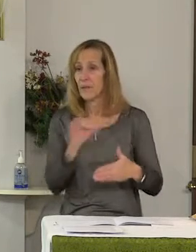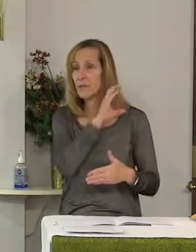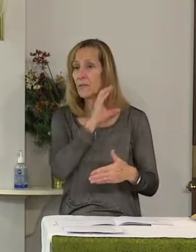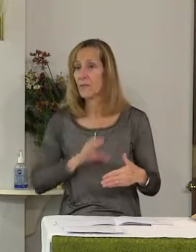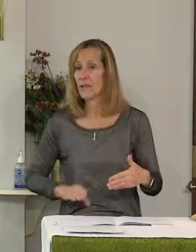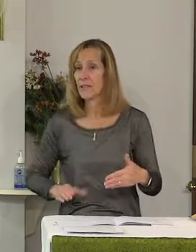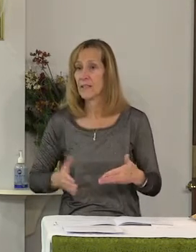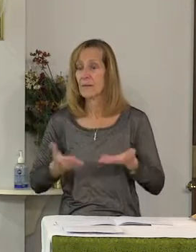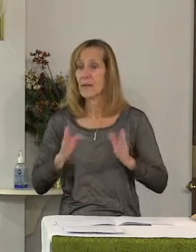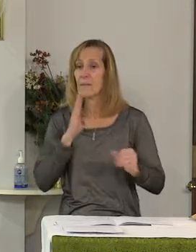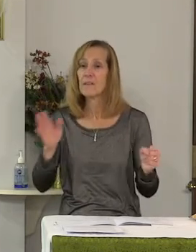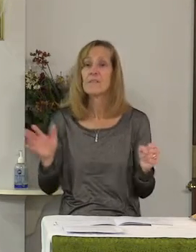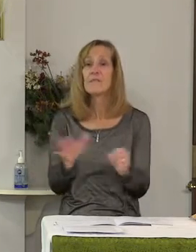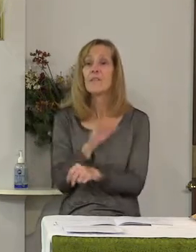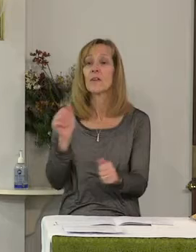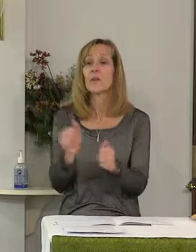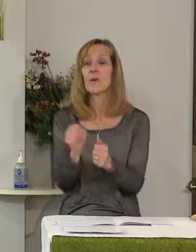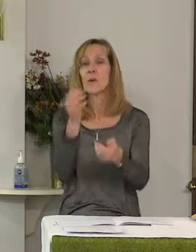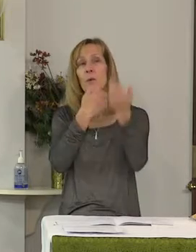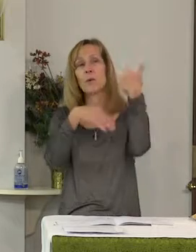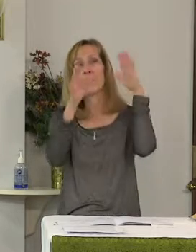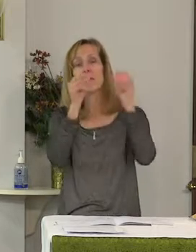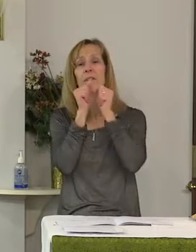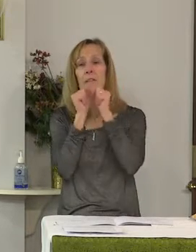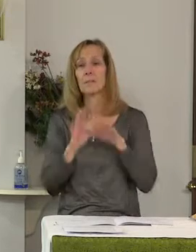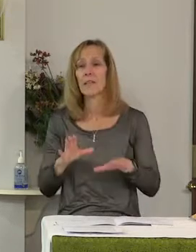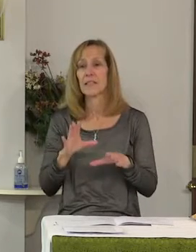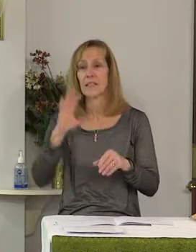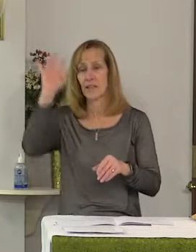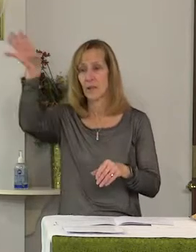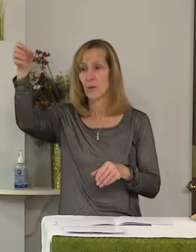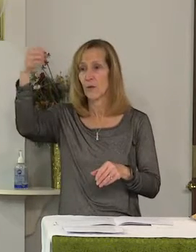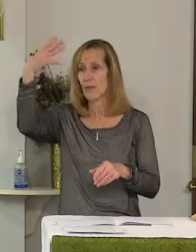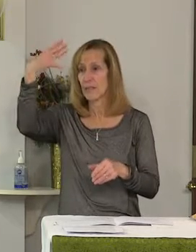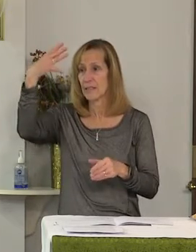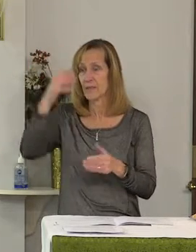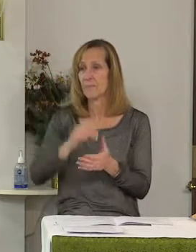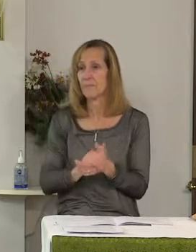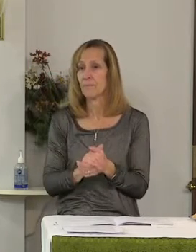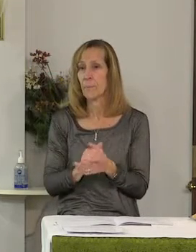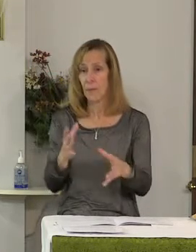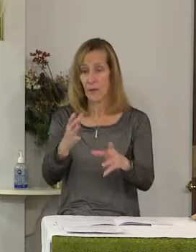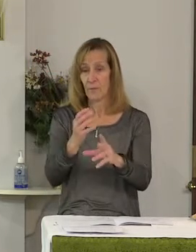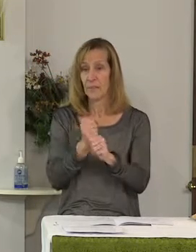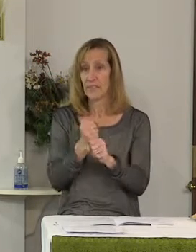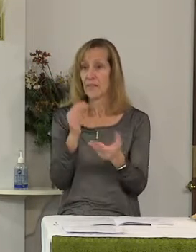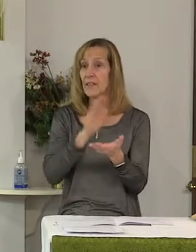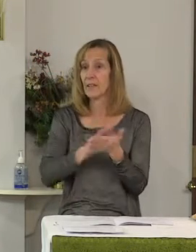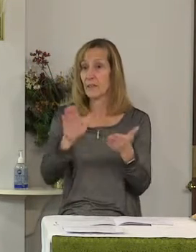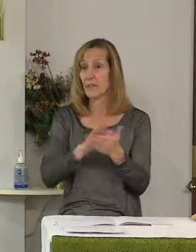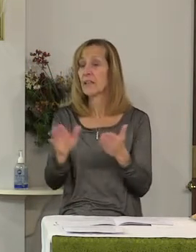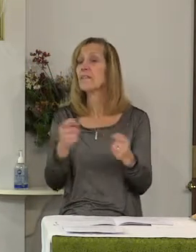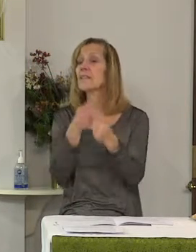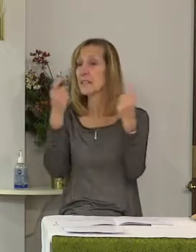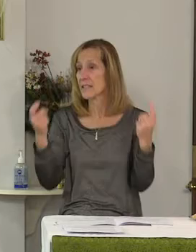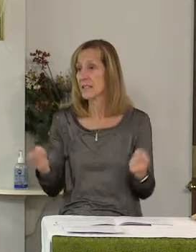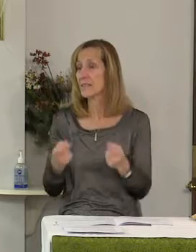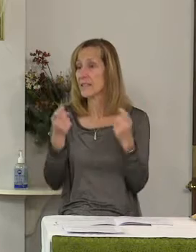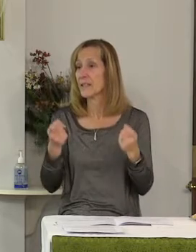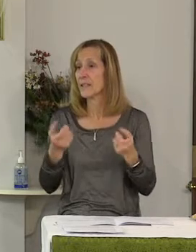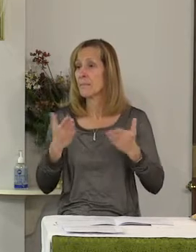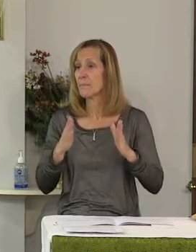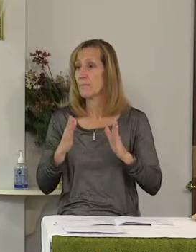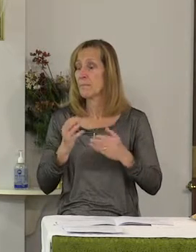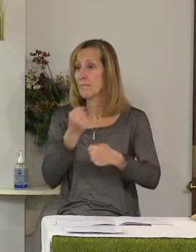Christ may be filled with heavenly blessing and grace, and receiving the forgiveness of sin, may